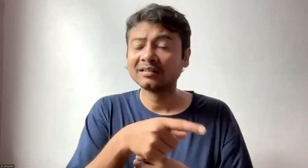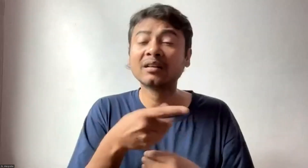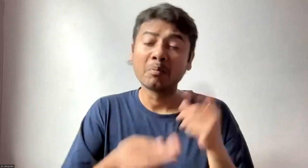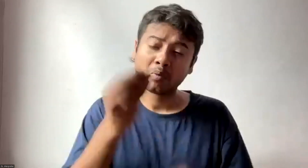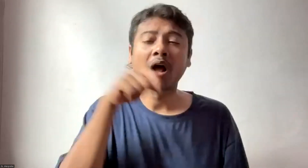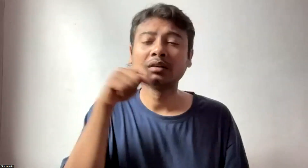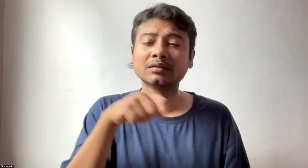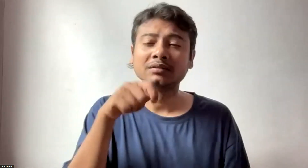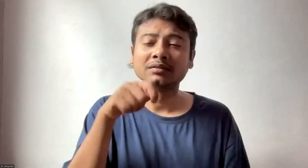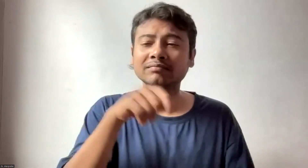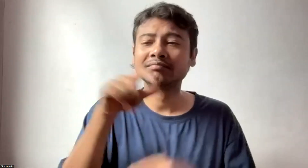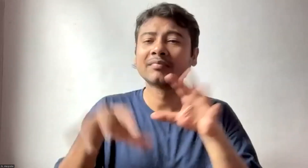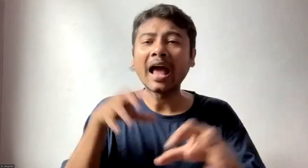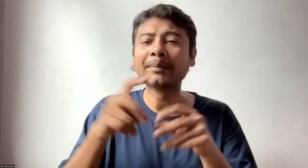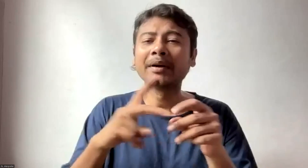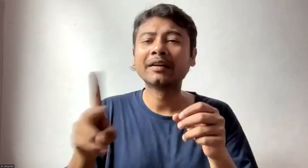it.